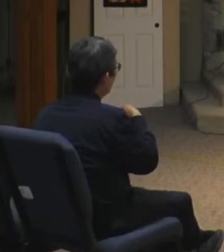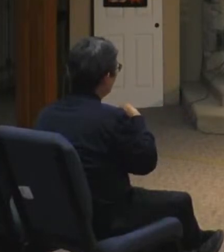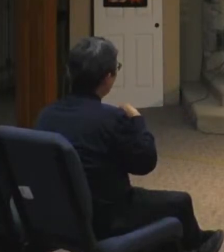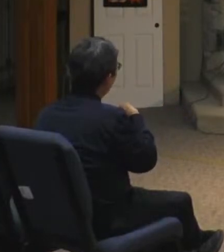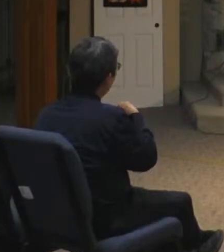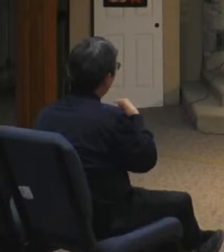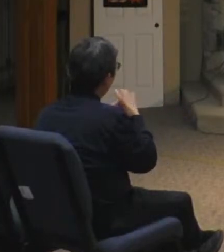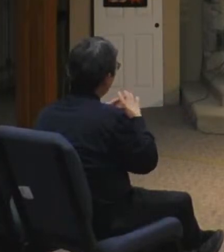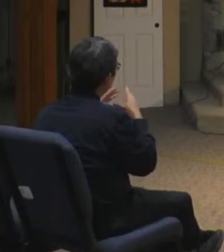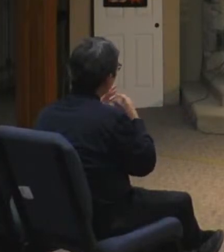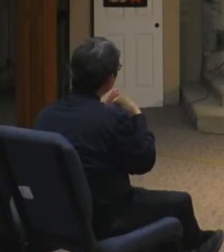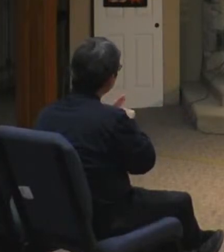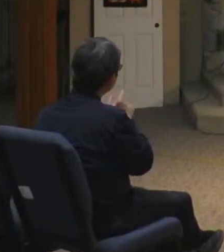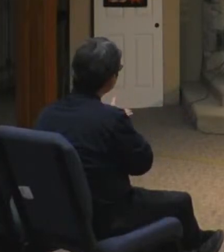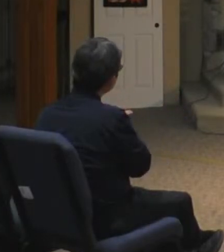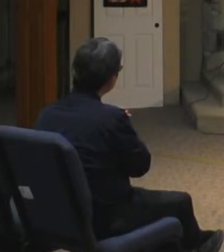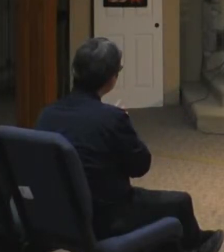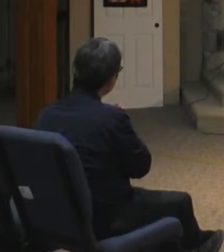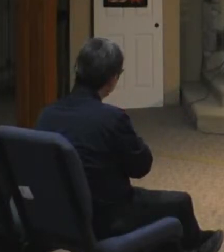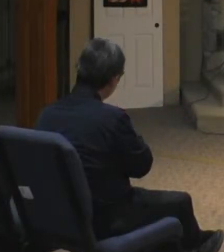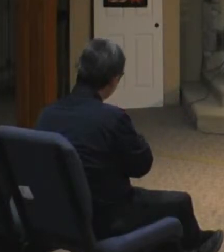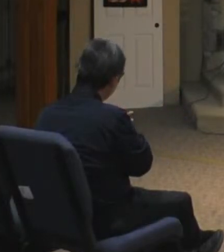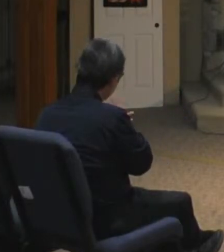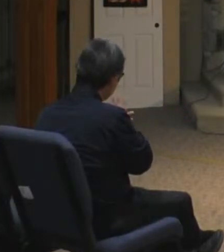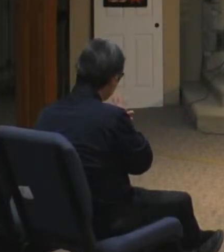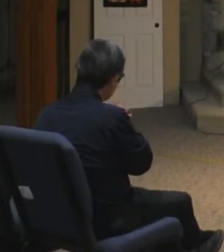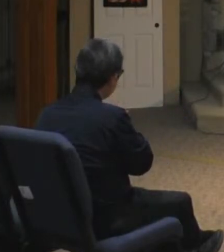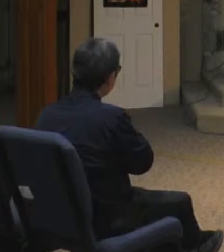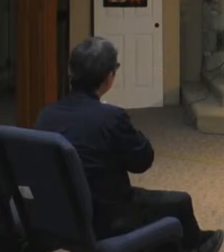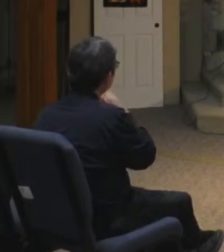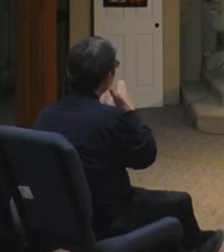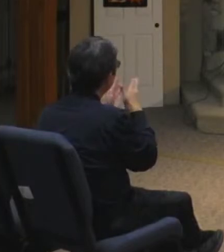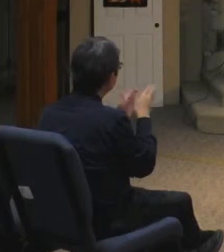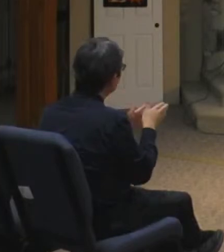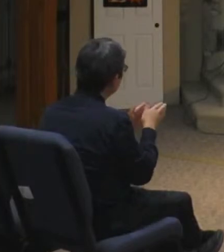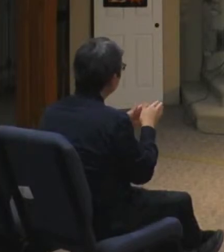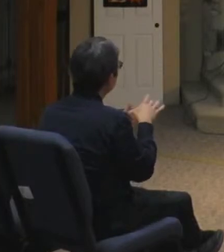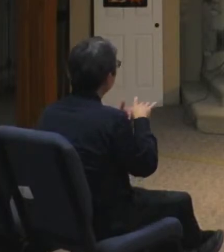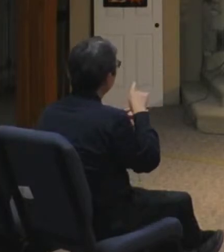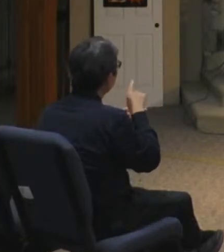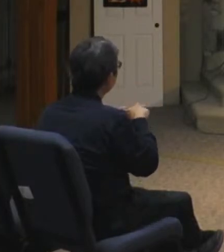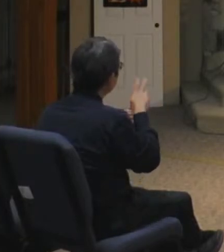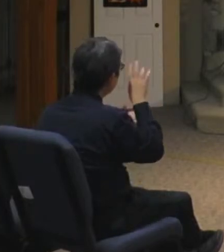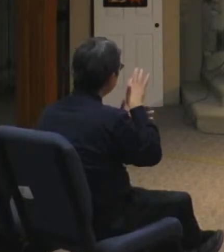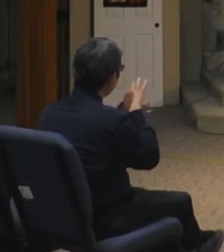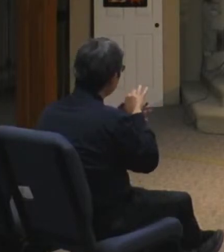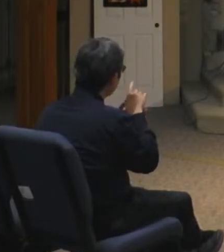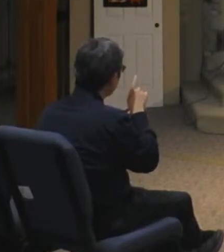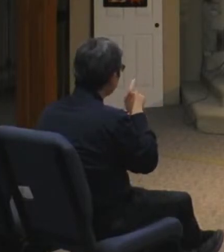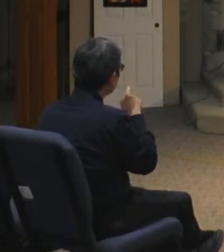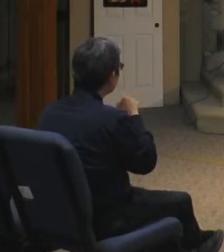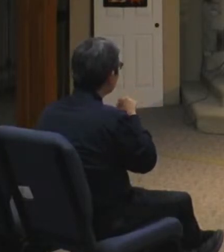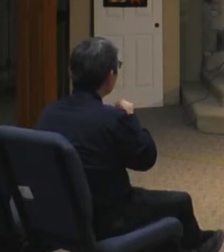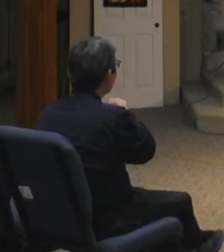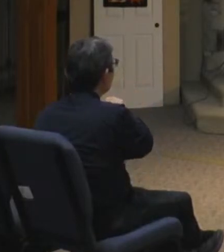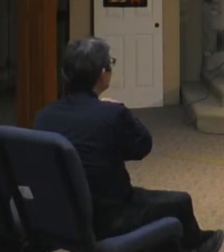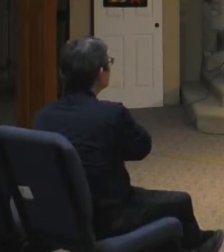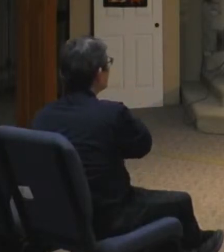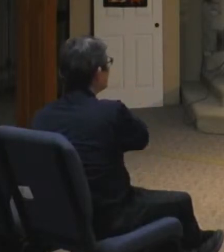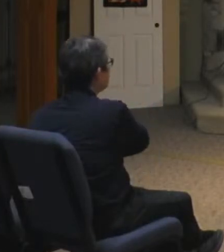spiritual application until first you get through, do you understand what this means? Do you understand this means? Do you understand this? So all the Japanese study